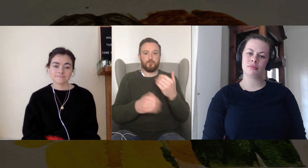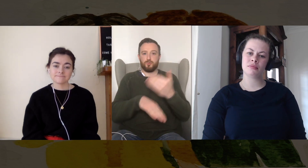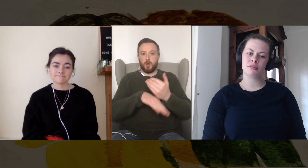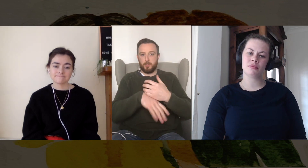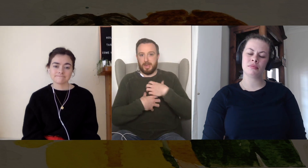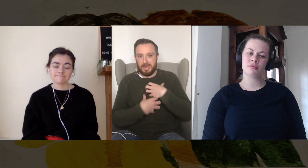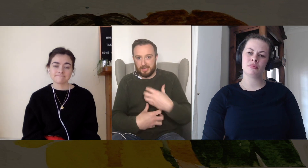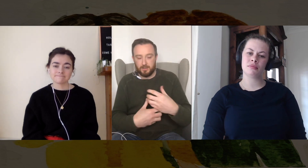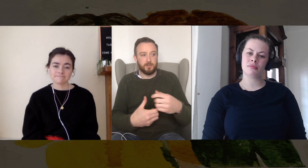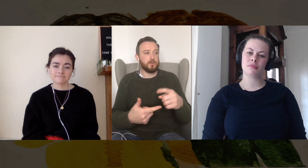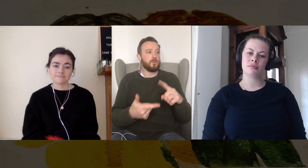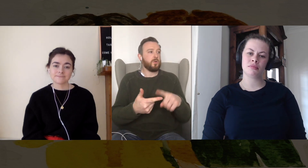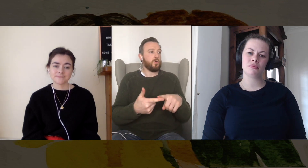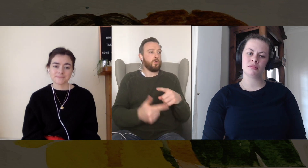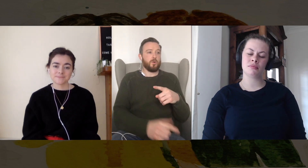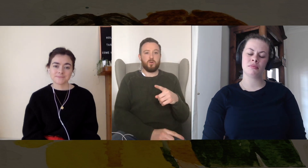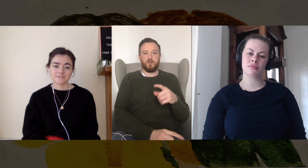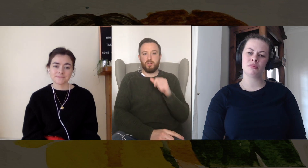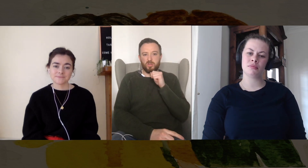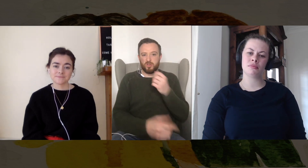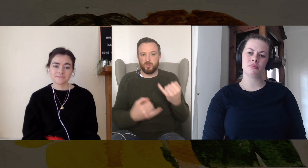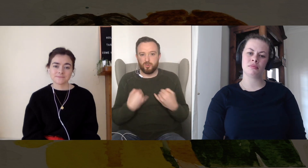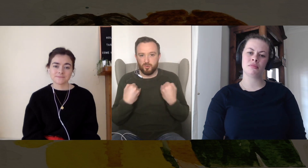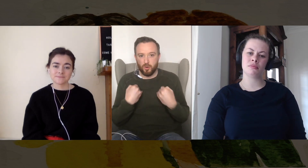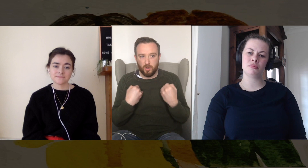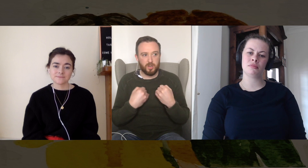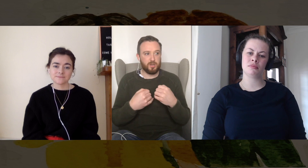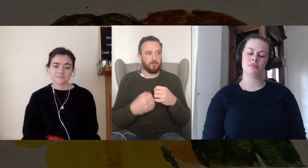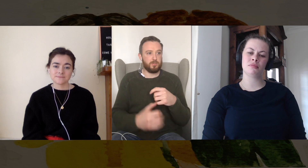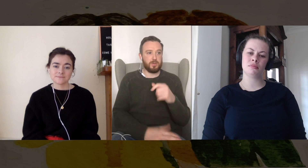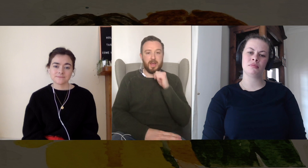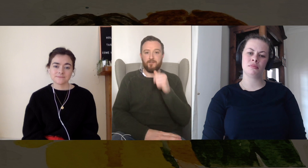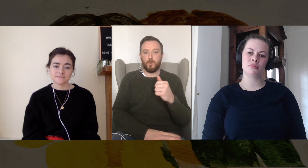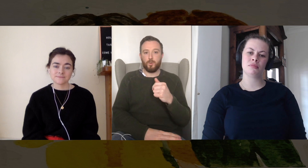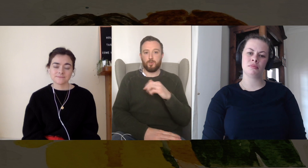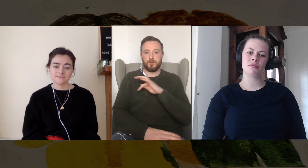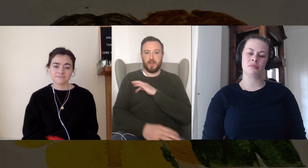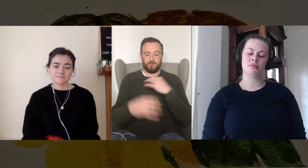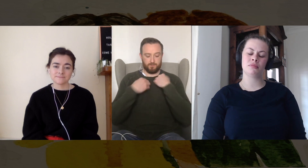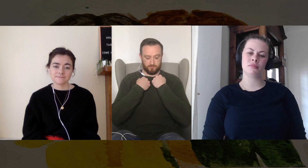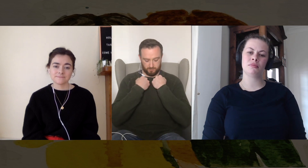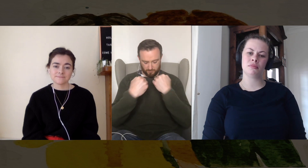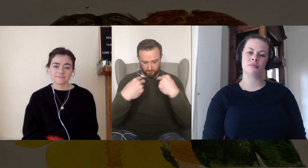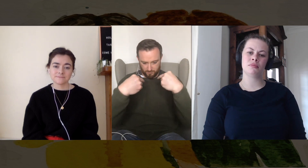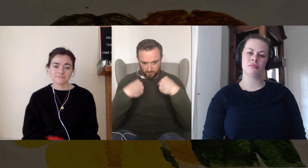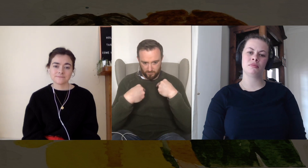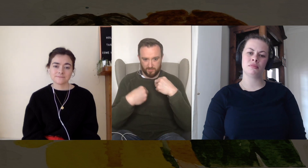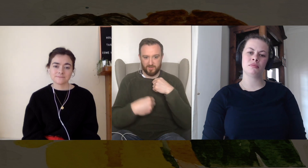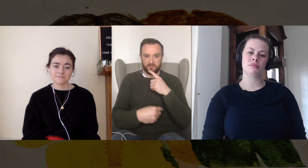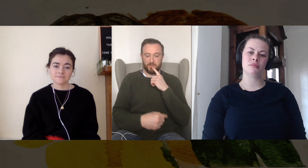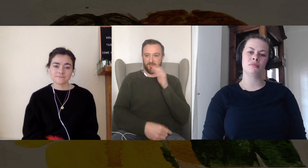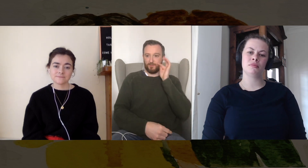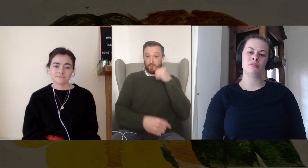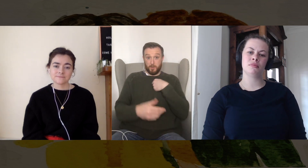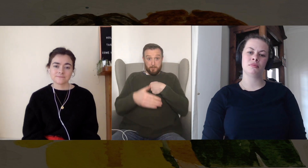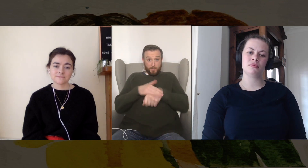see so many adults who do things they don't want to do, jobs they don't like, and then have no self-awareness of